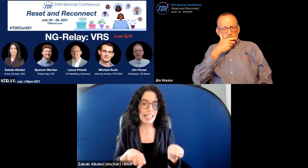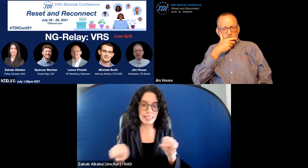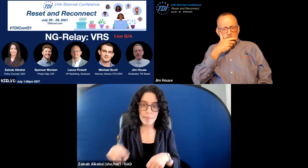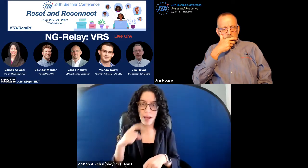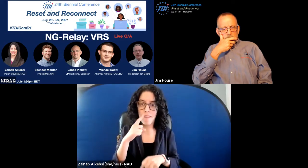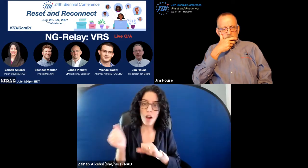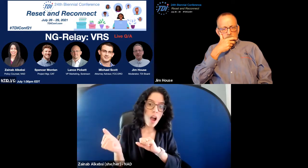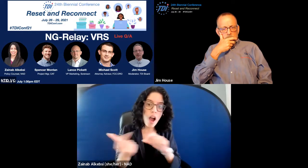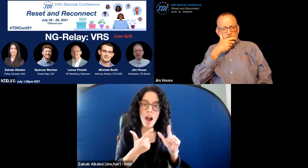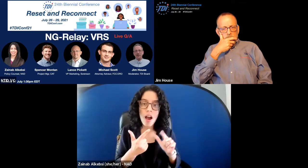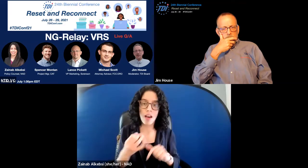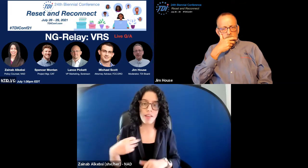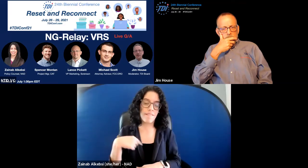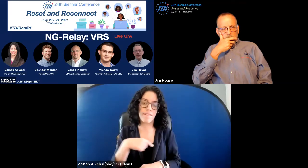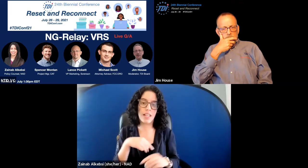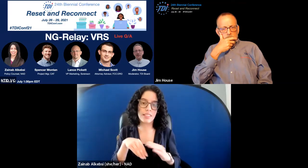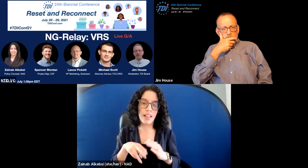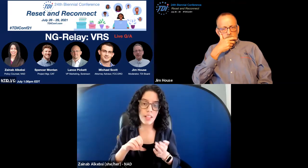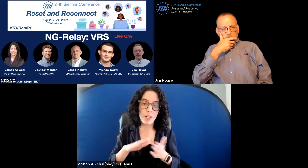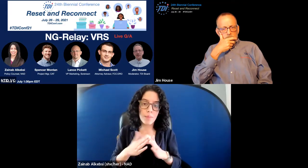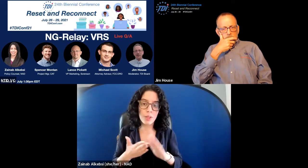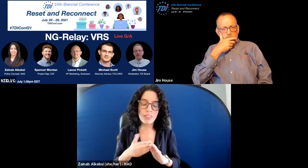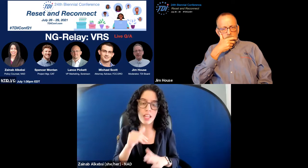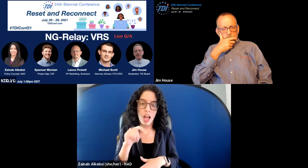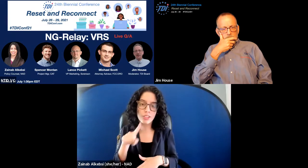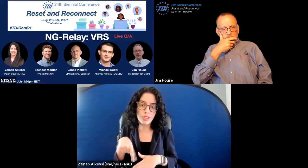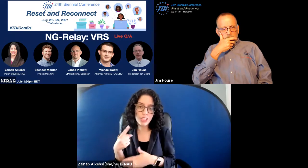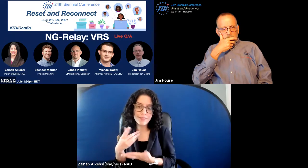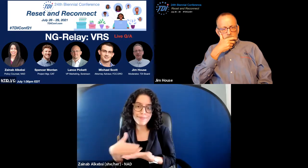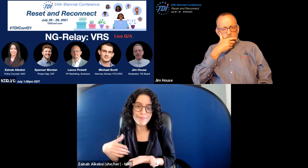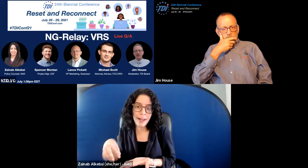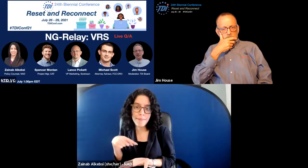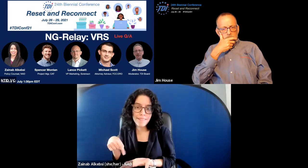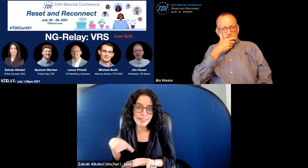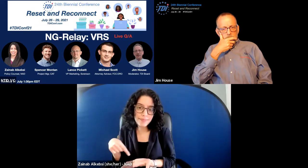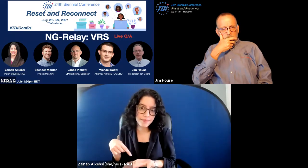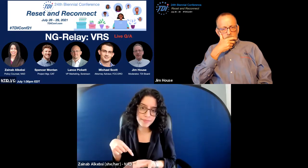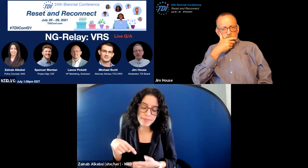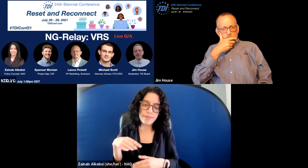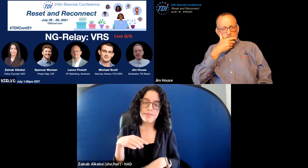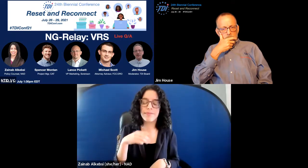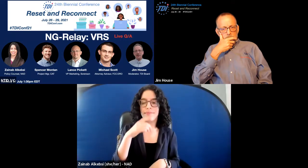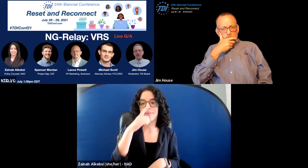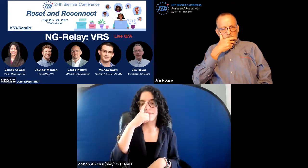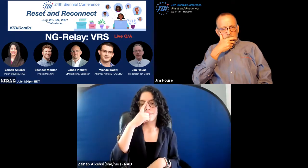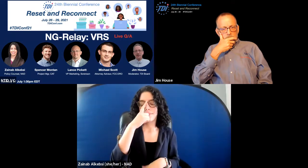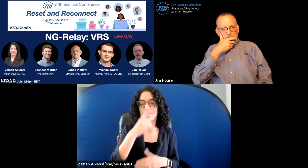is truly accessible for all of us in the community, not just some of